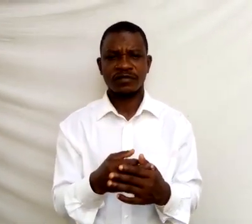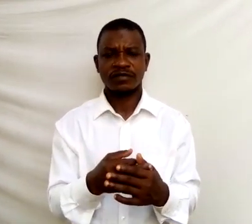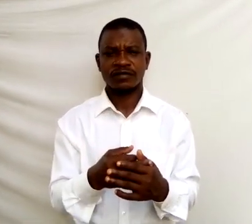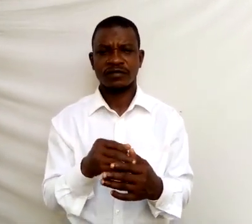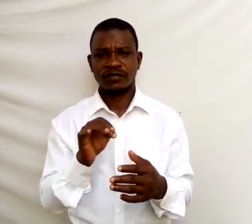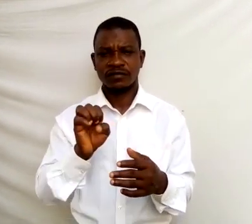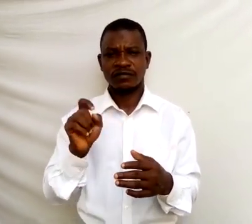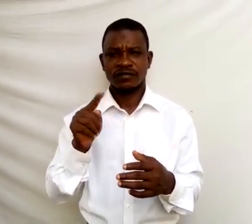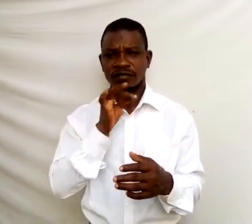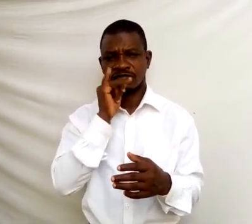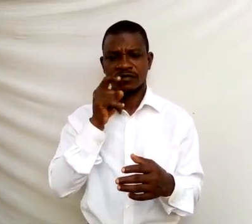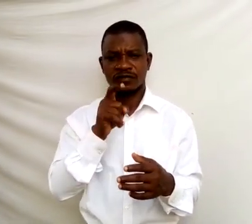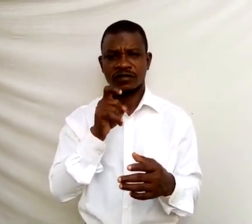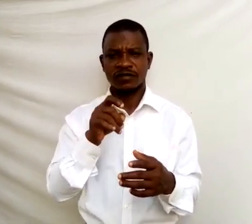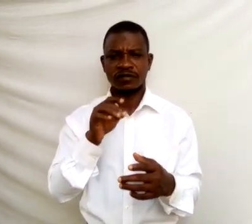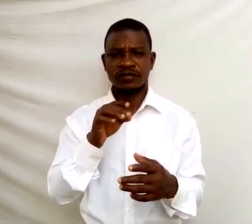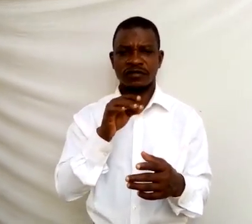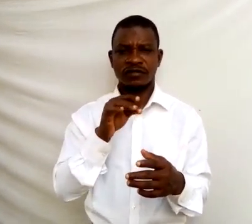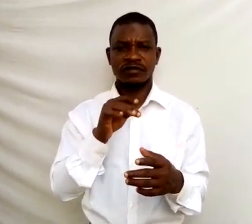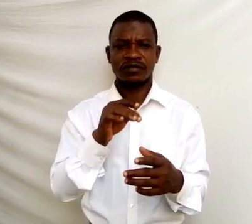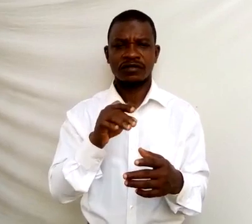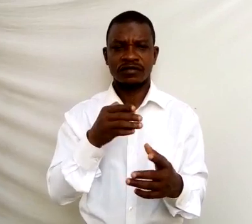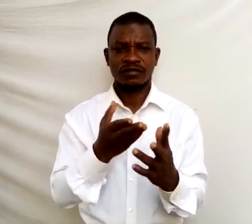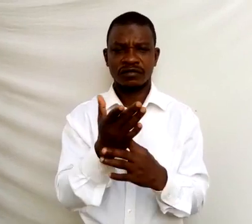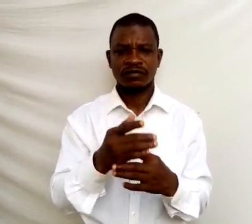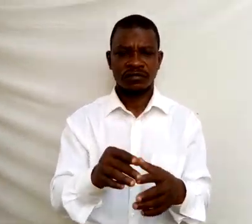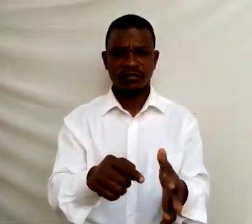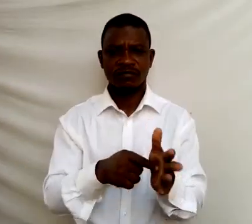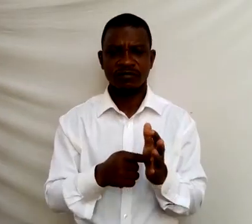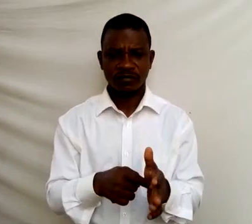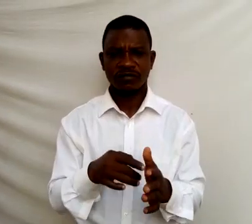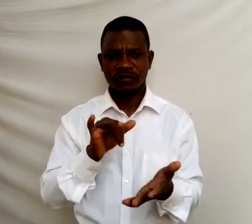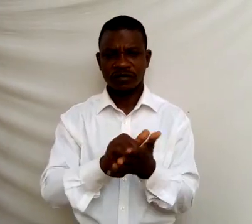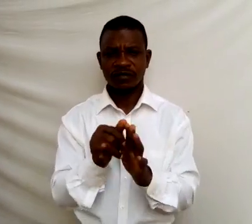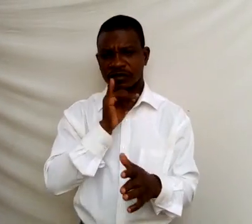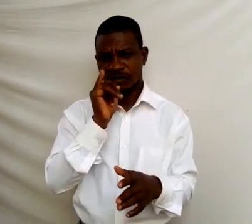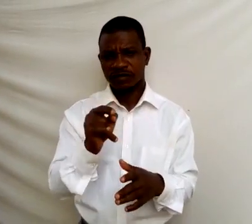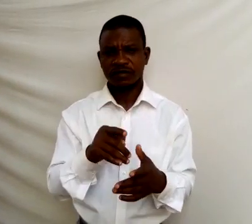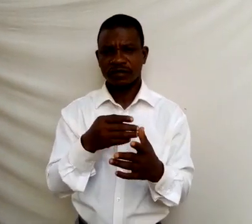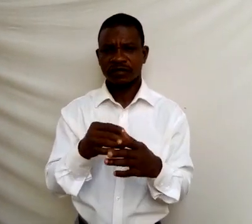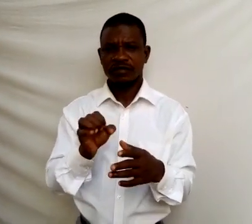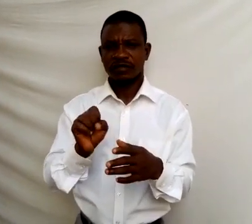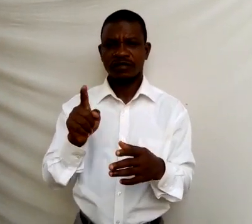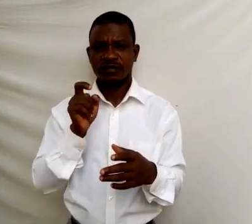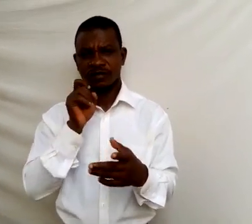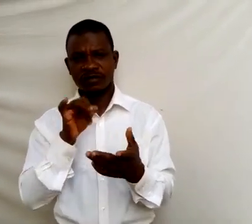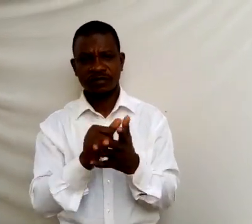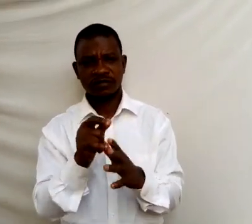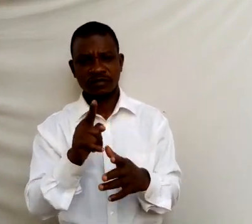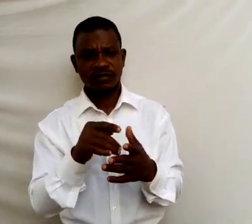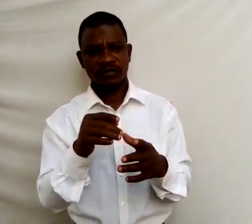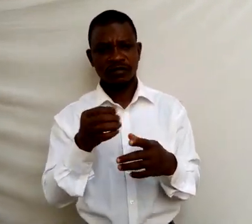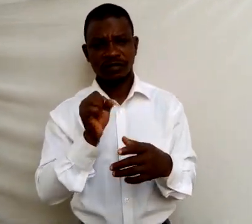external and internal through borrowing, that is external and internal sources.